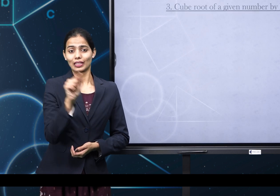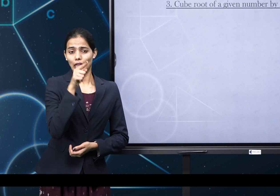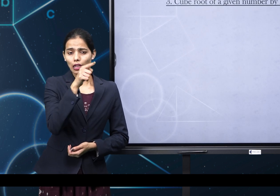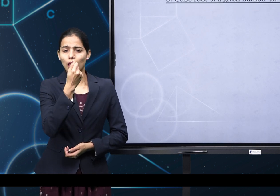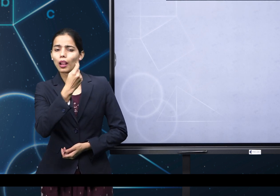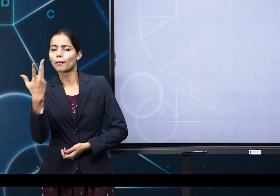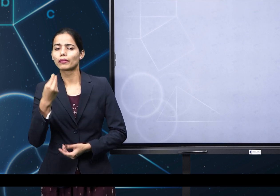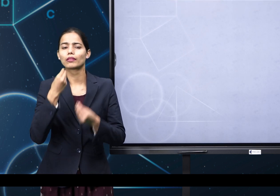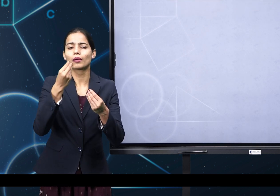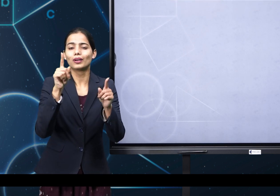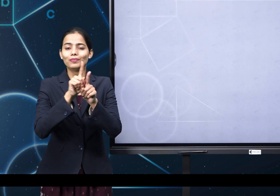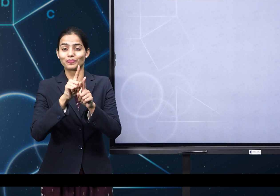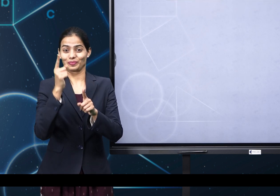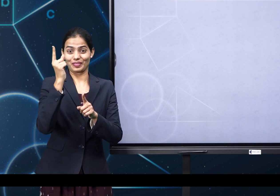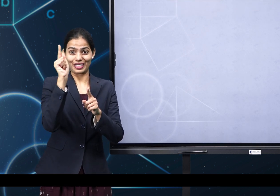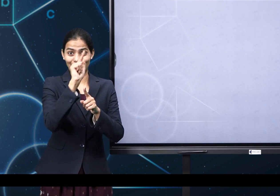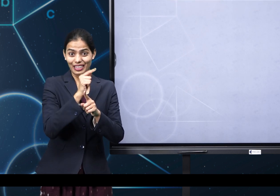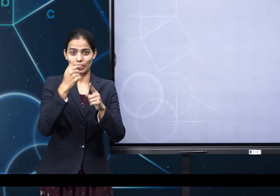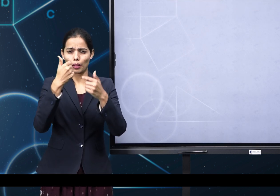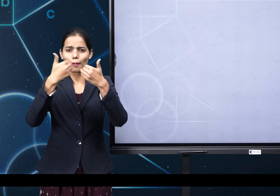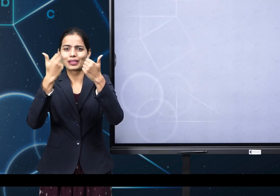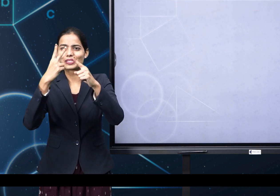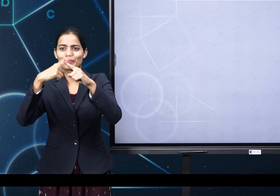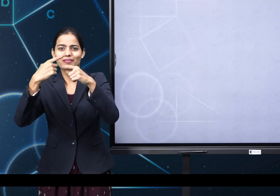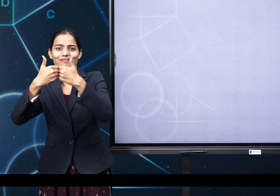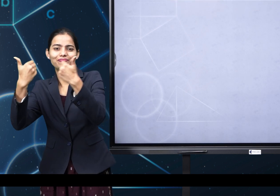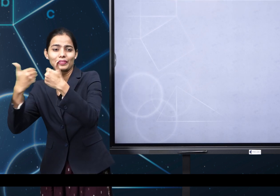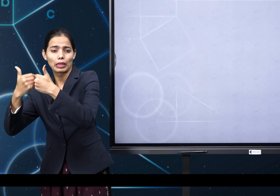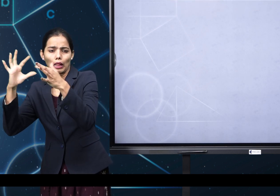Cube root of a given number by prime factorization.